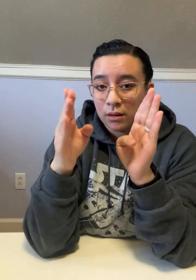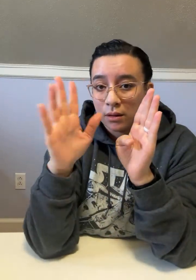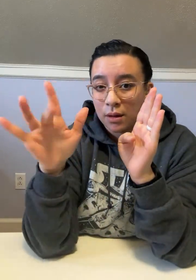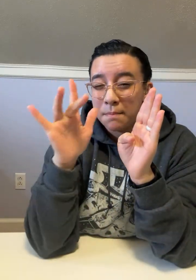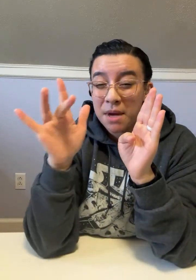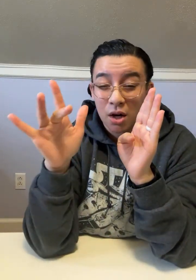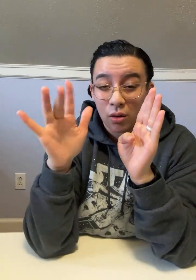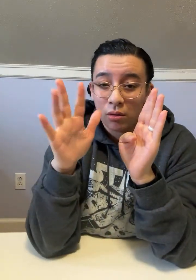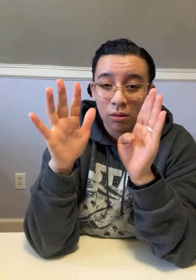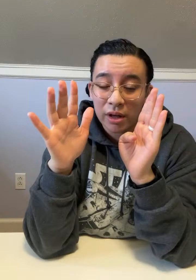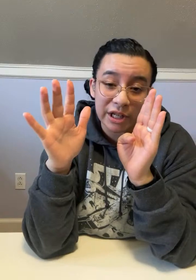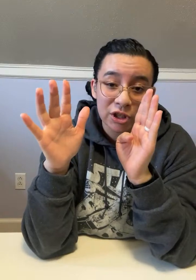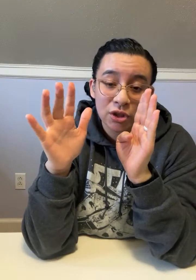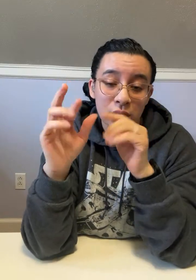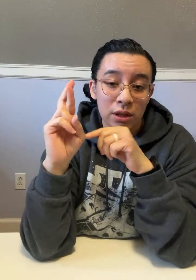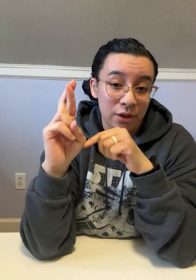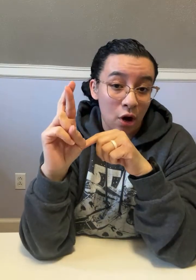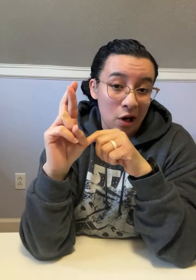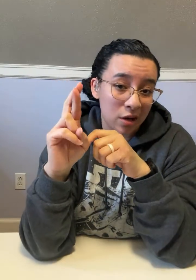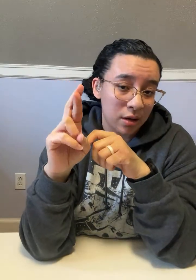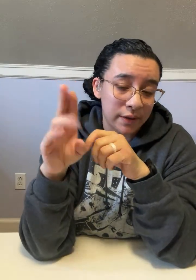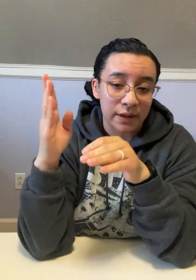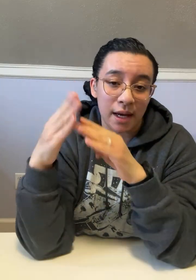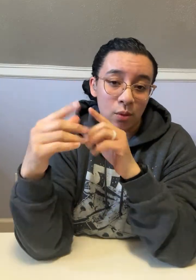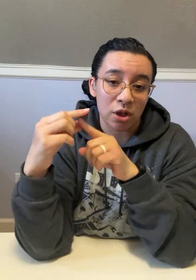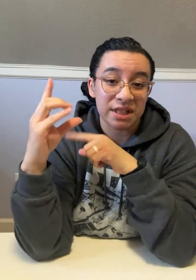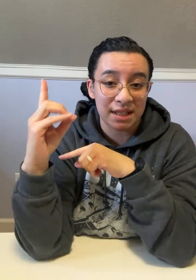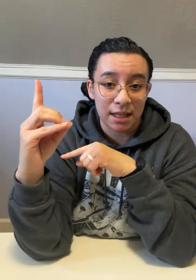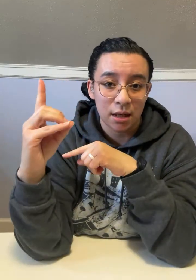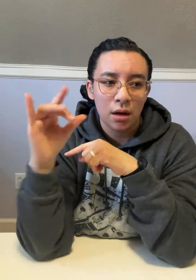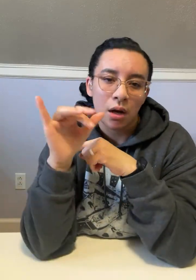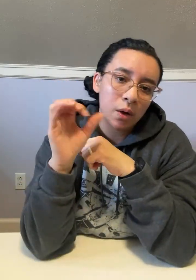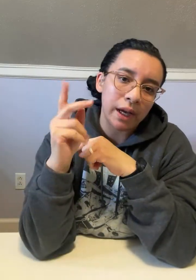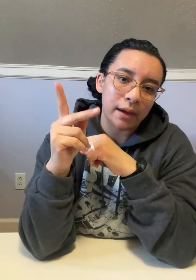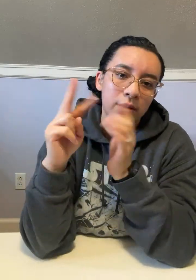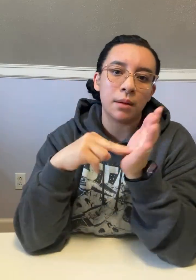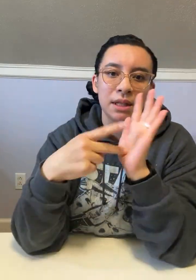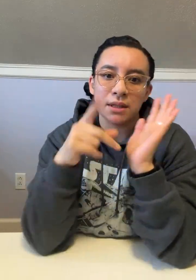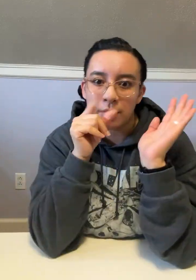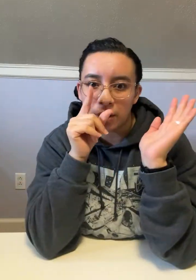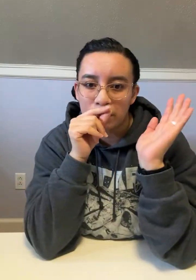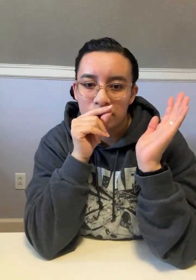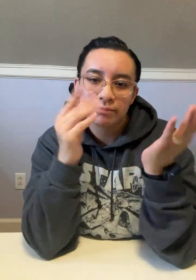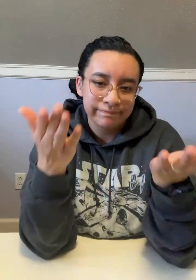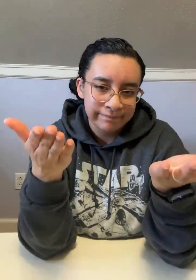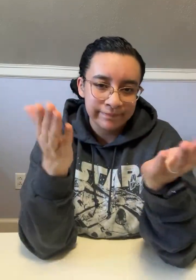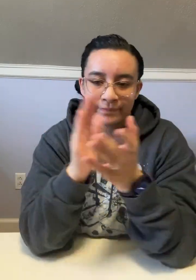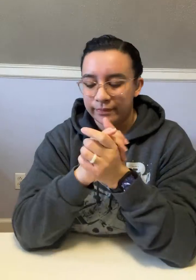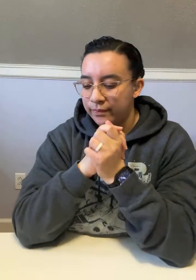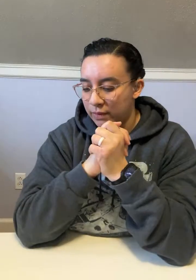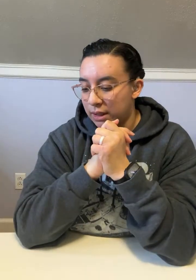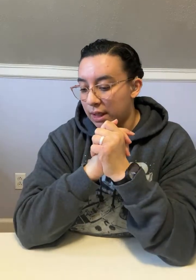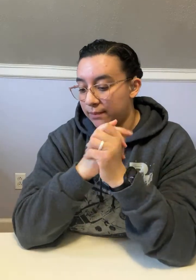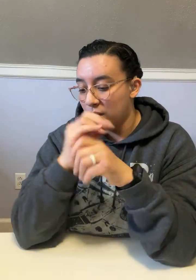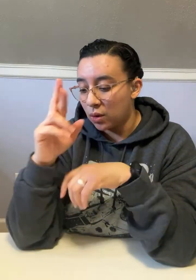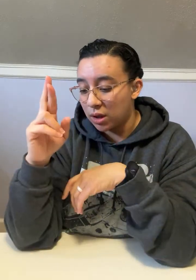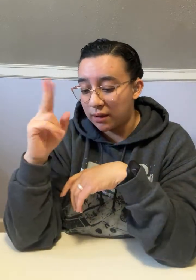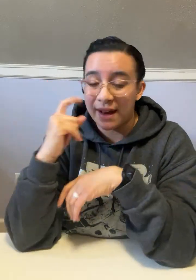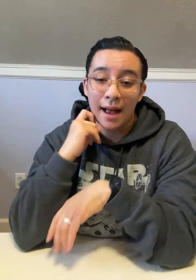the middle-ish is R, and then the end word is D. Okay, that means bird. Like that. Or like